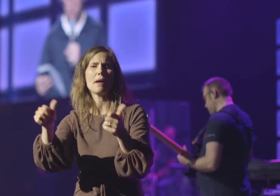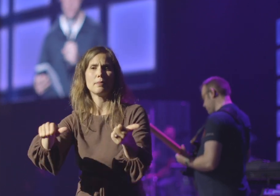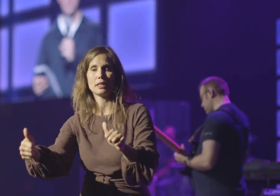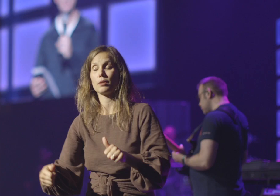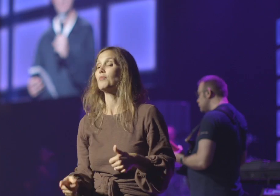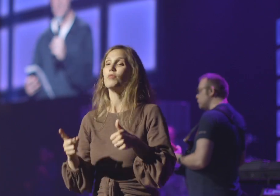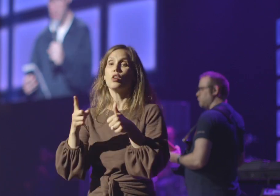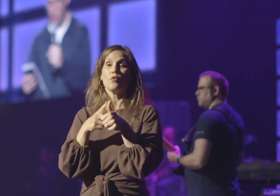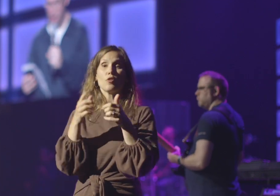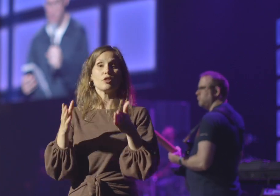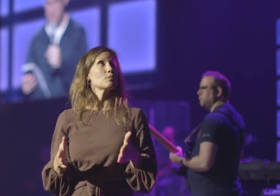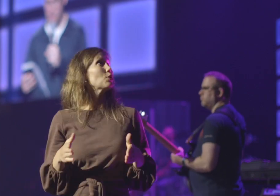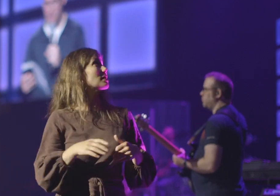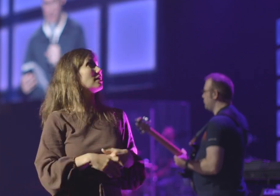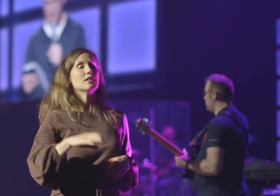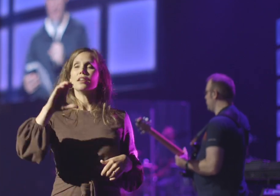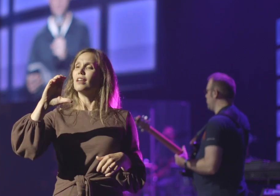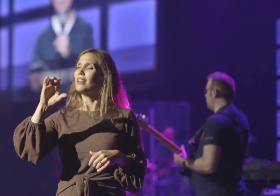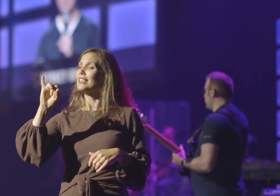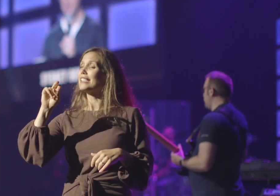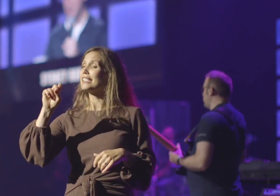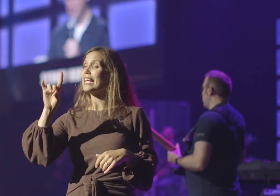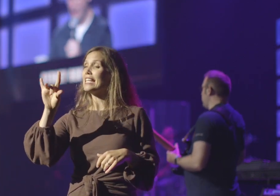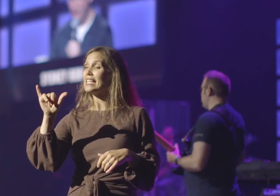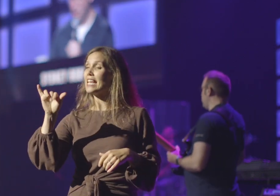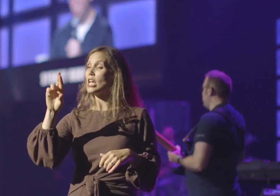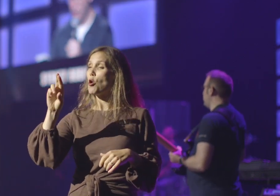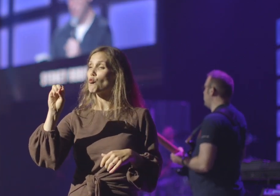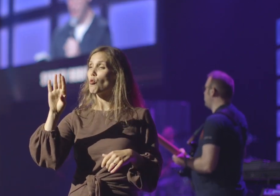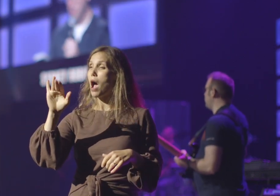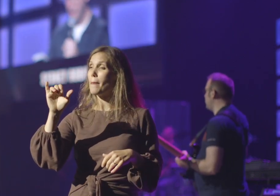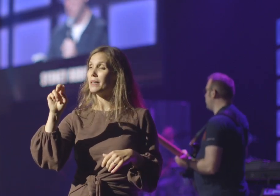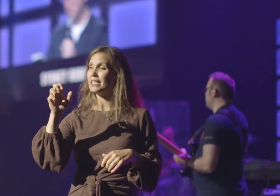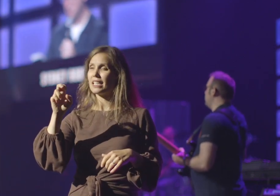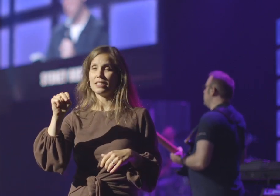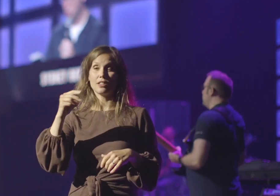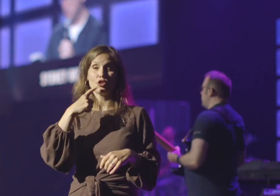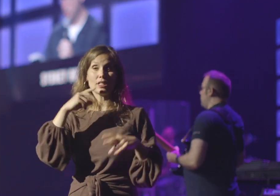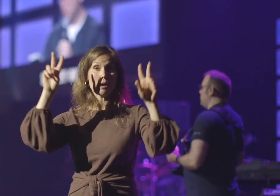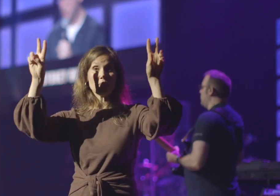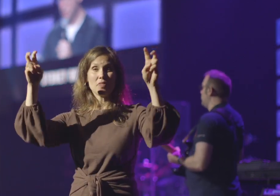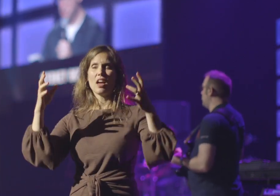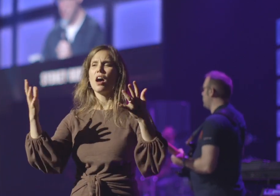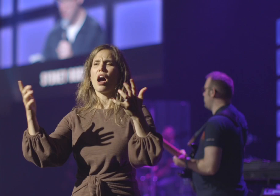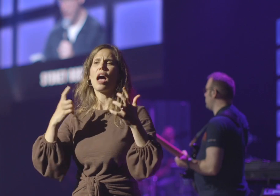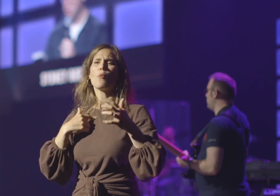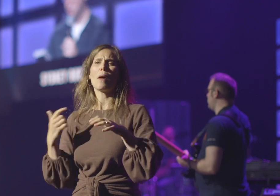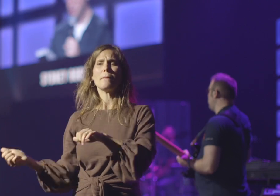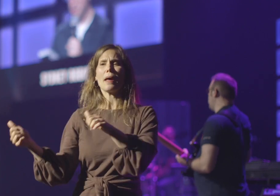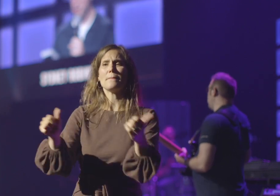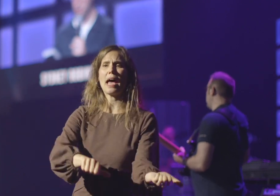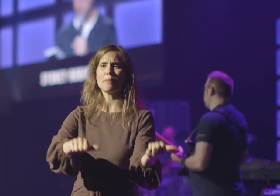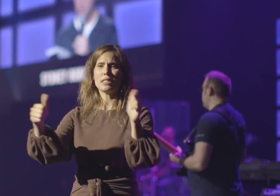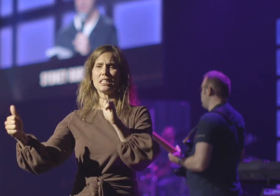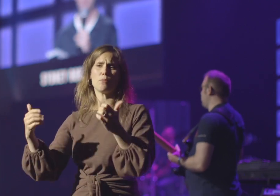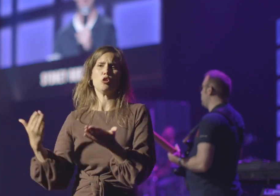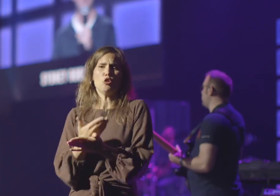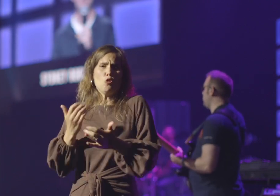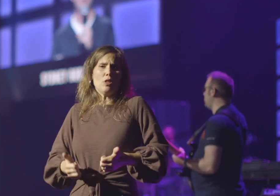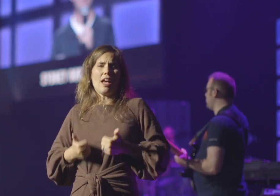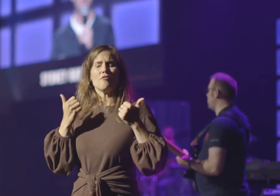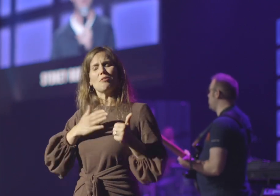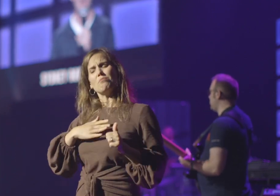first person is Sydney Robinson. And she said this, I want my baptism and rebirth to be my choice and to strengthen